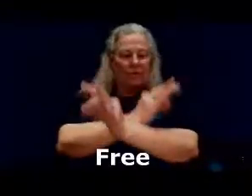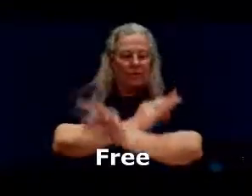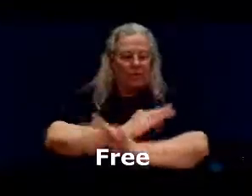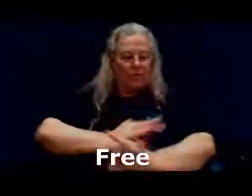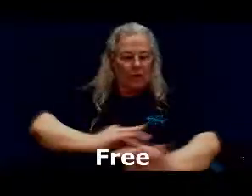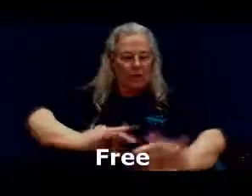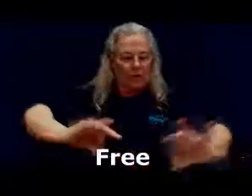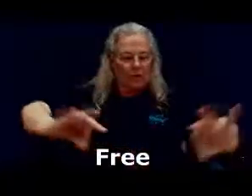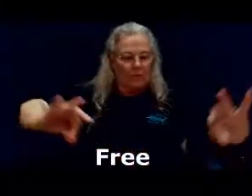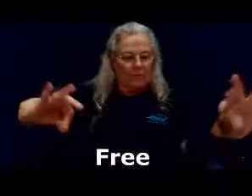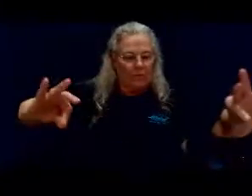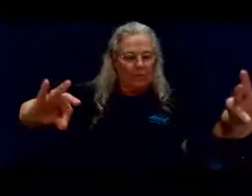Free.